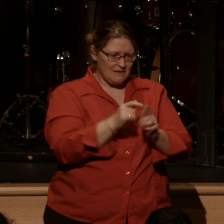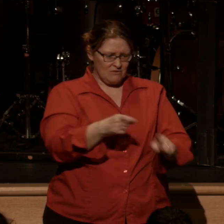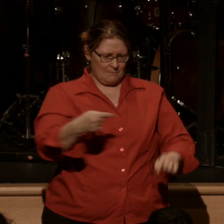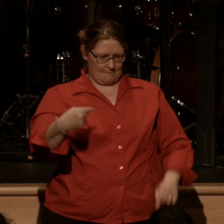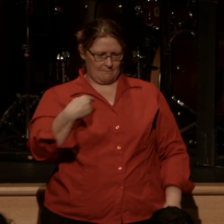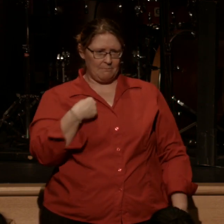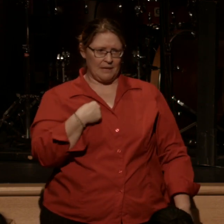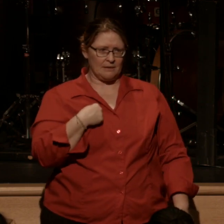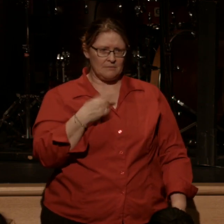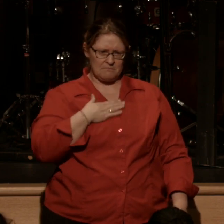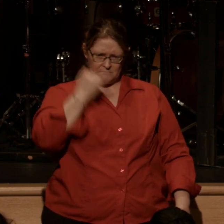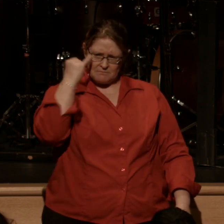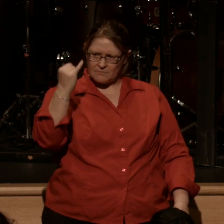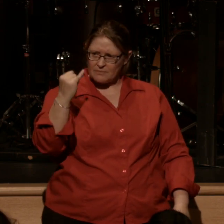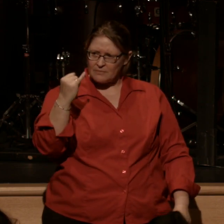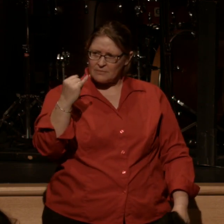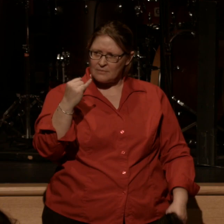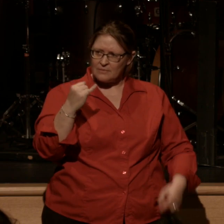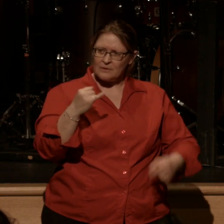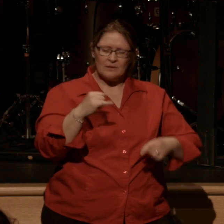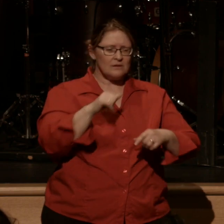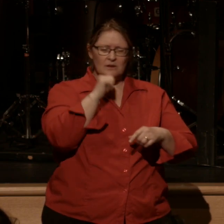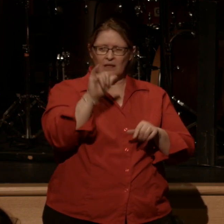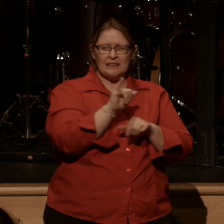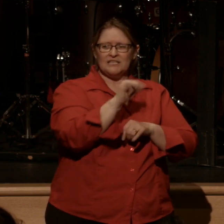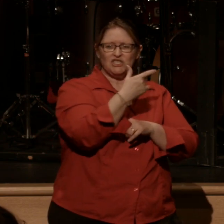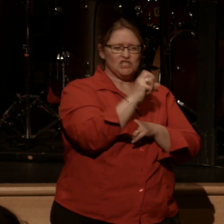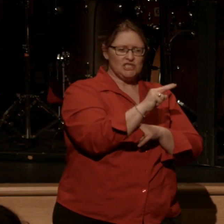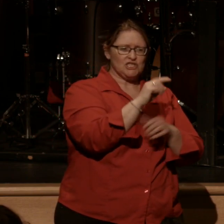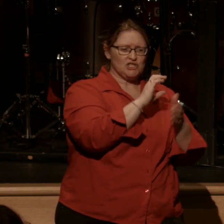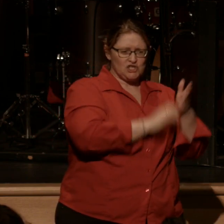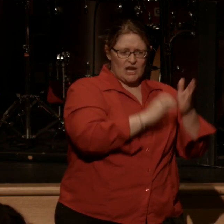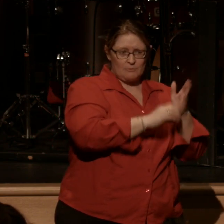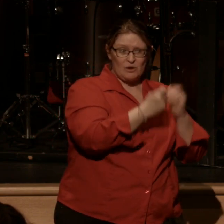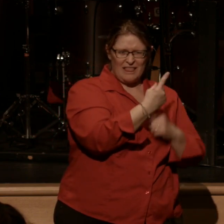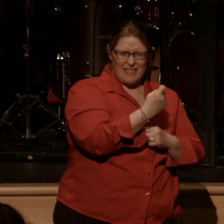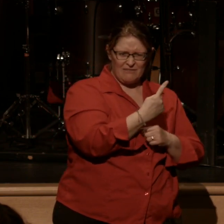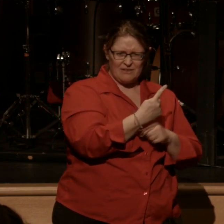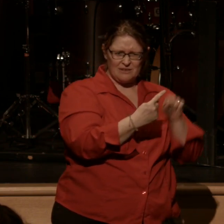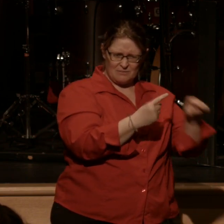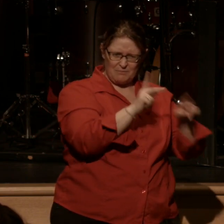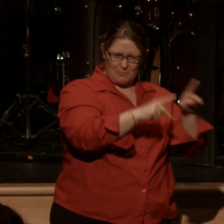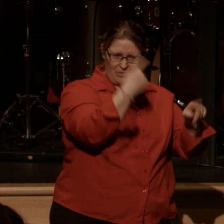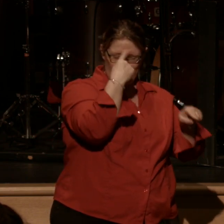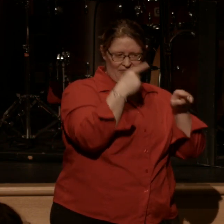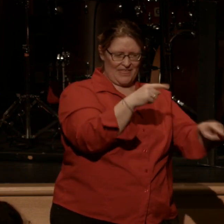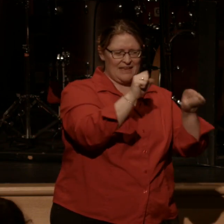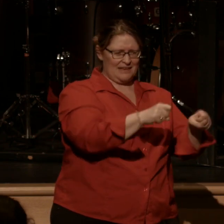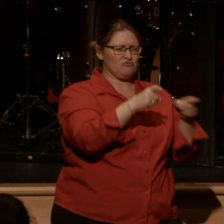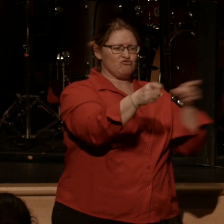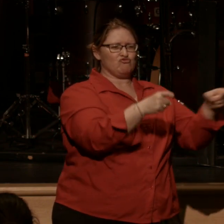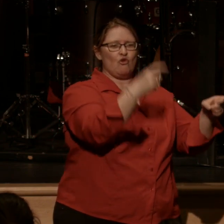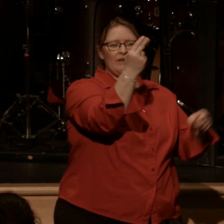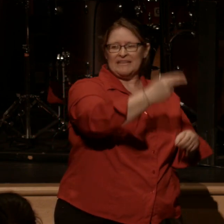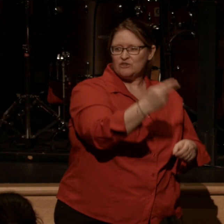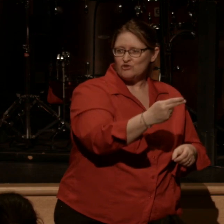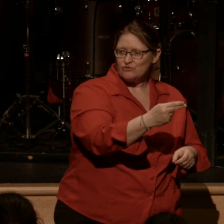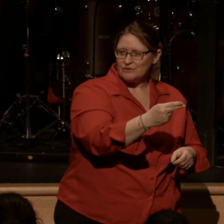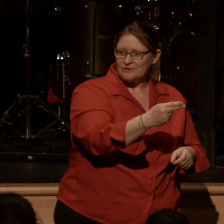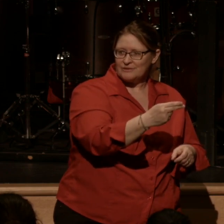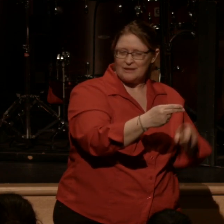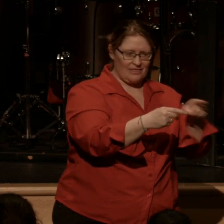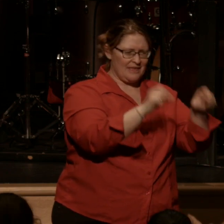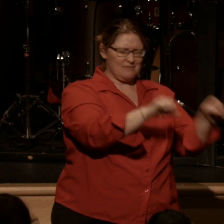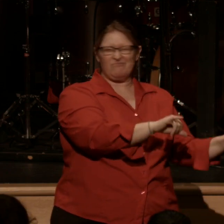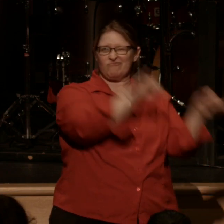me. Unlike Genesis chapter 11, where people thought that they could control the course of history, that they could be